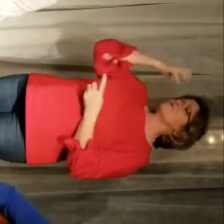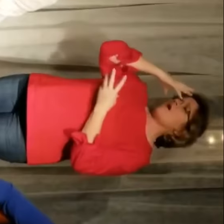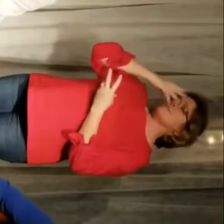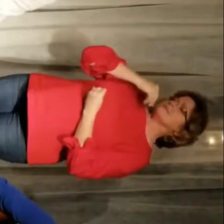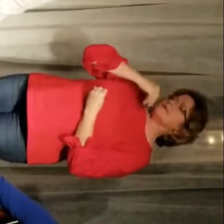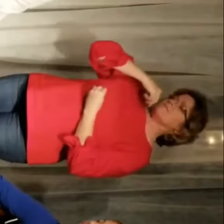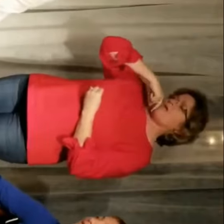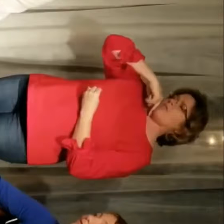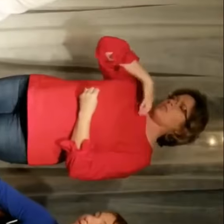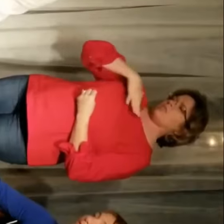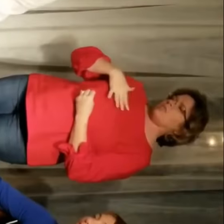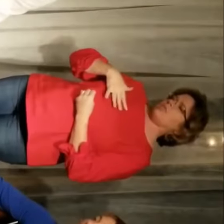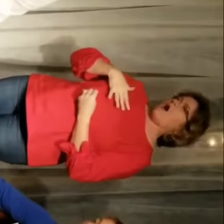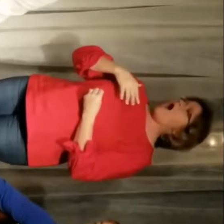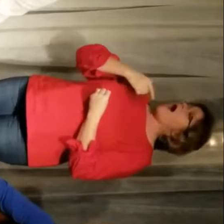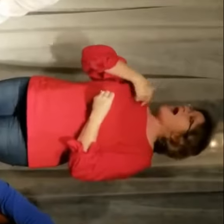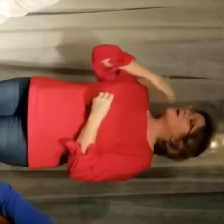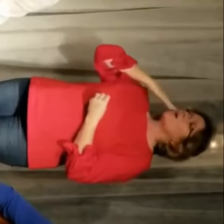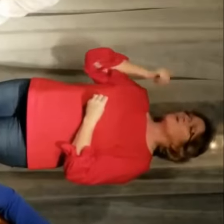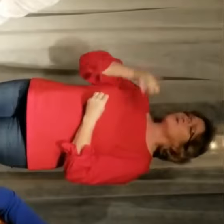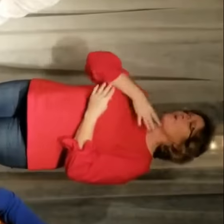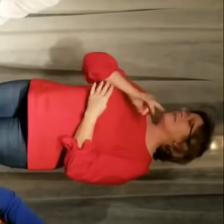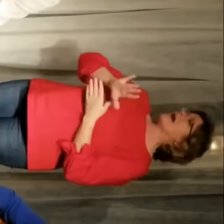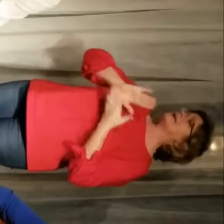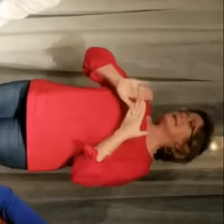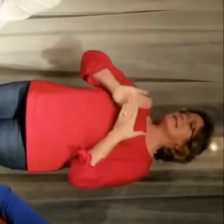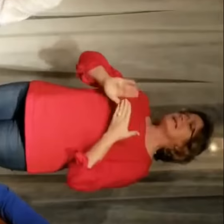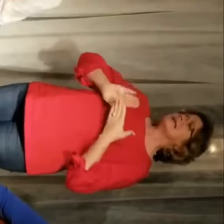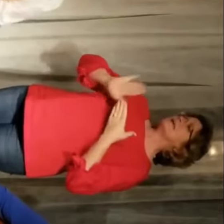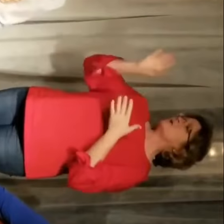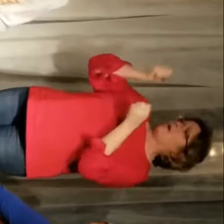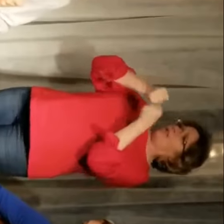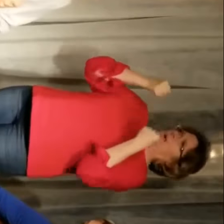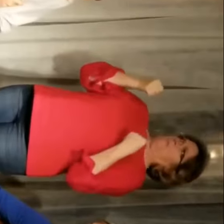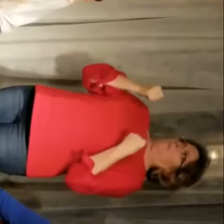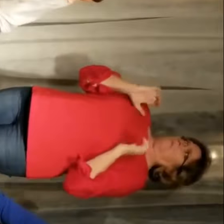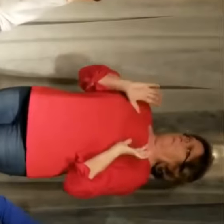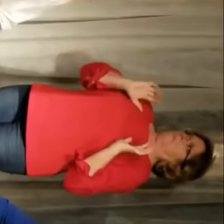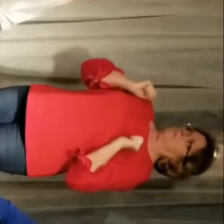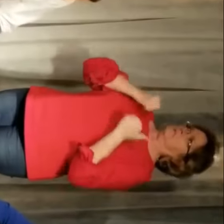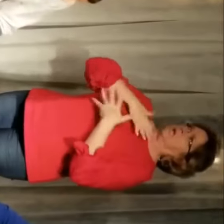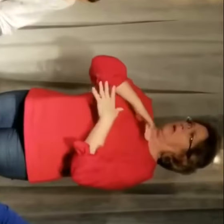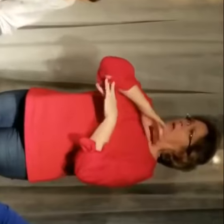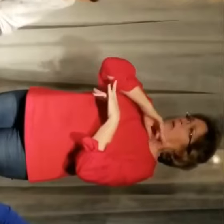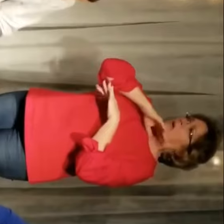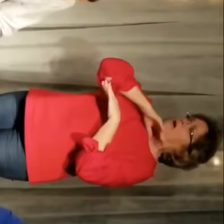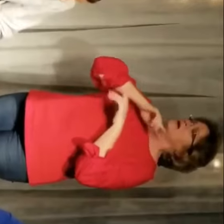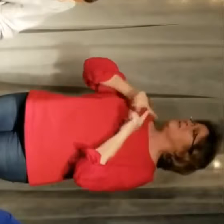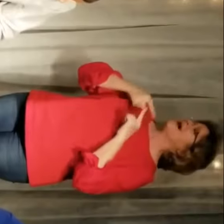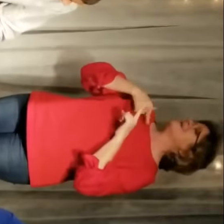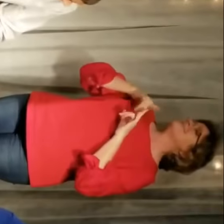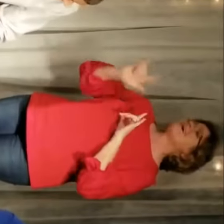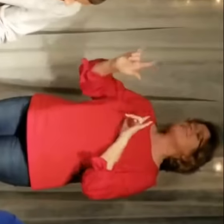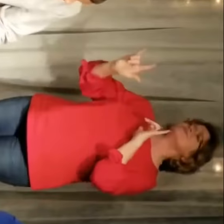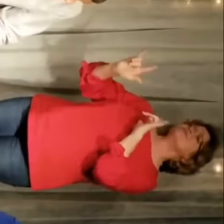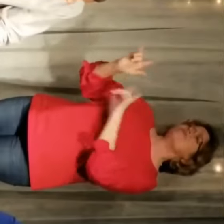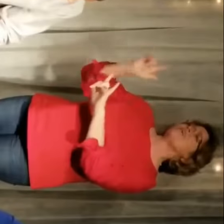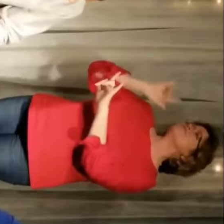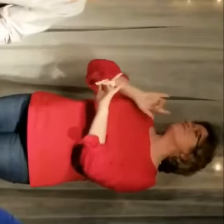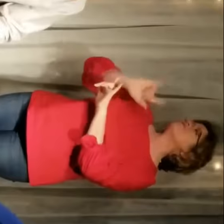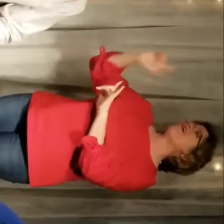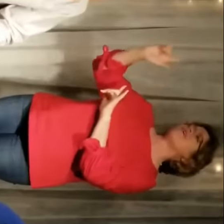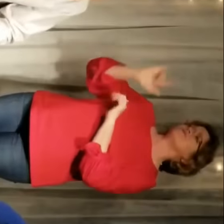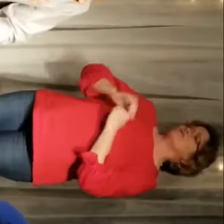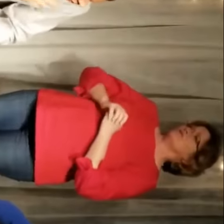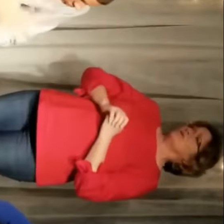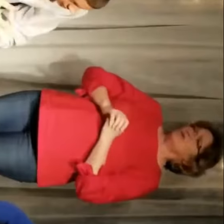and drool. I know that you don't like to clean. Your locker looks like a crime scene. But I love you, love you,